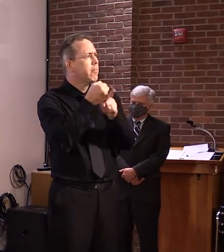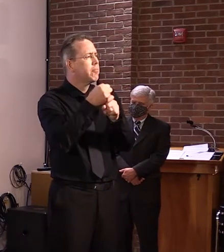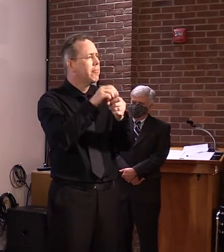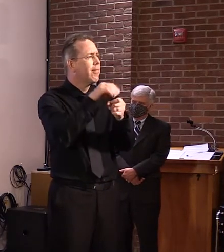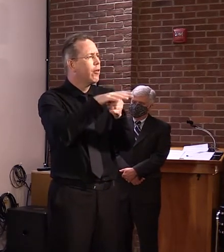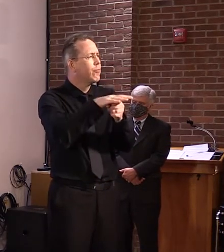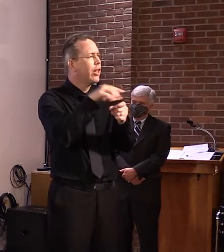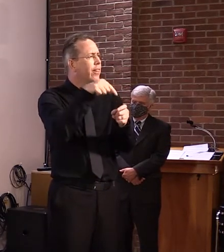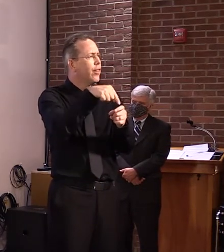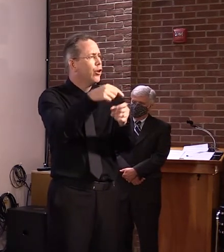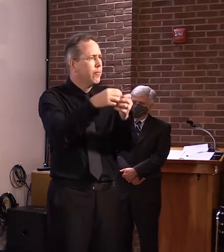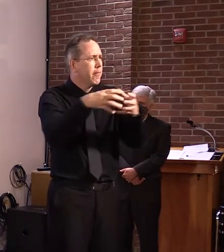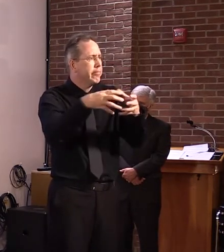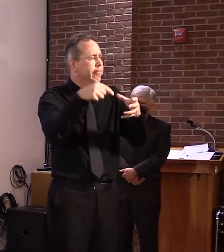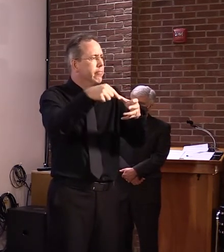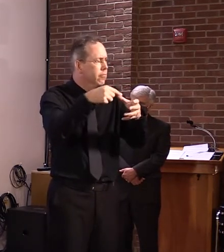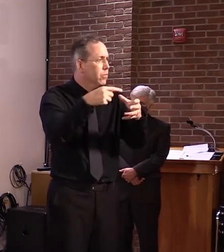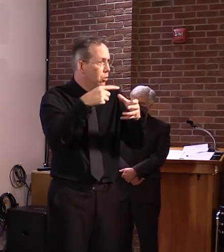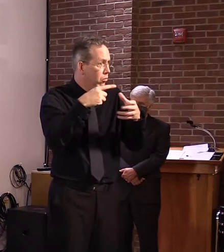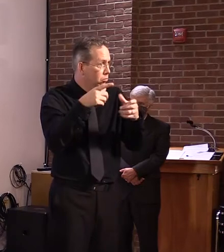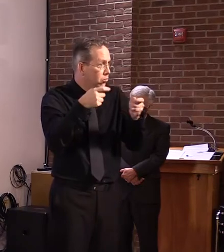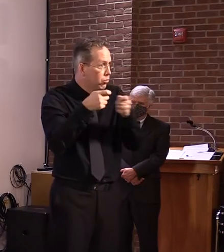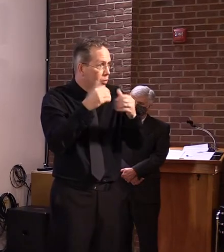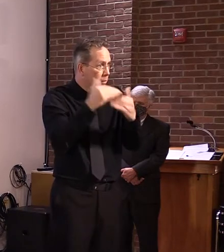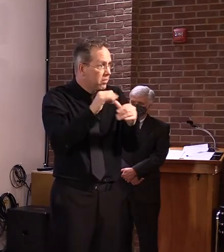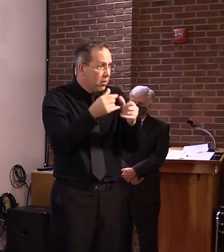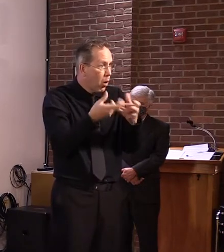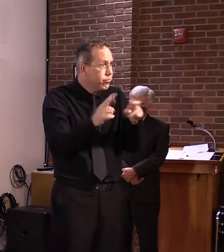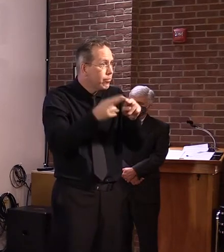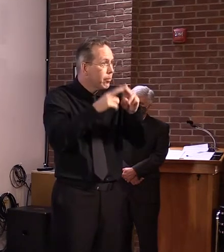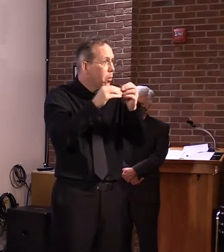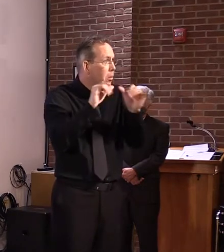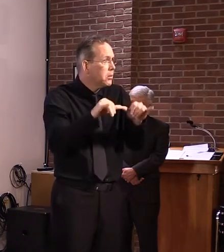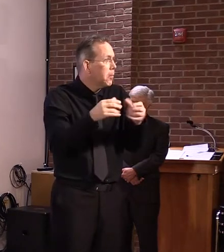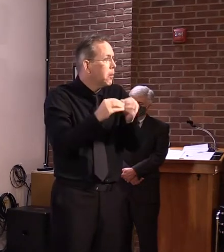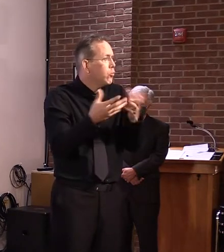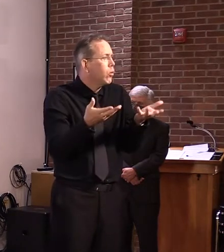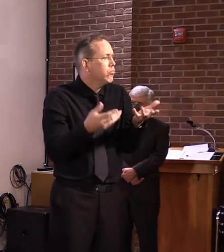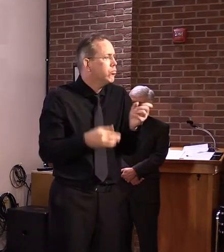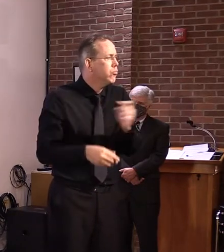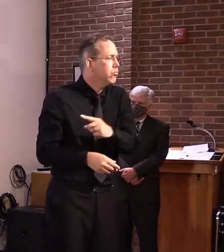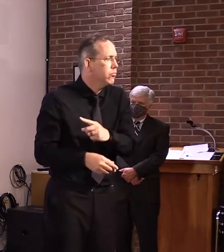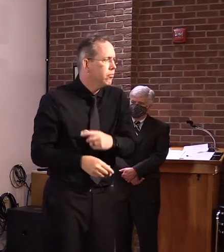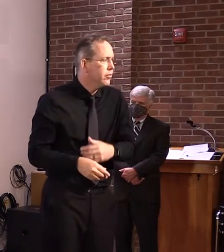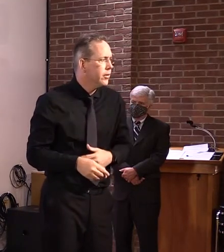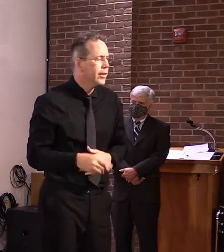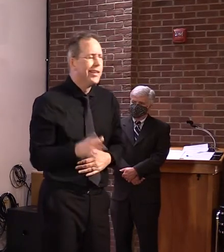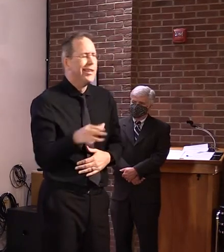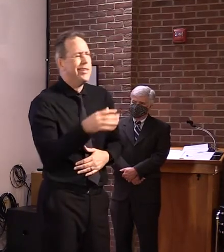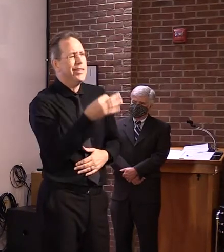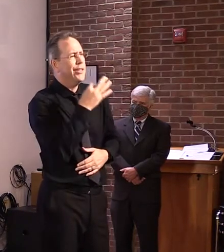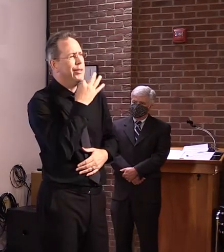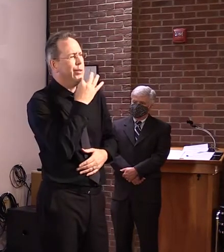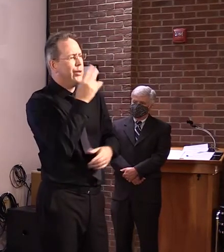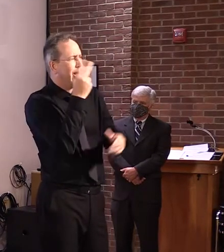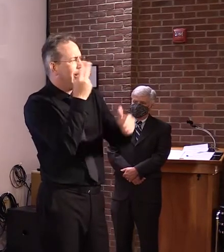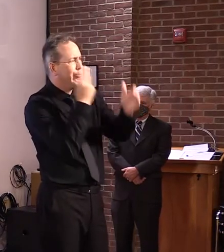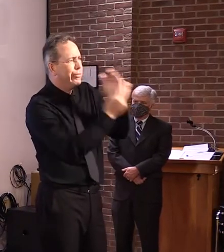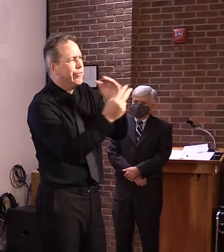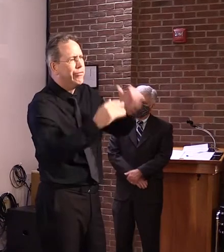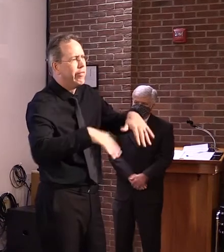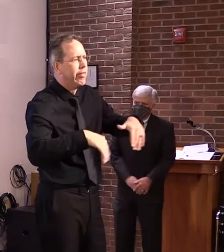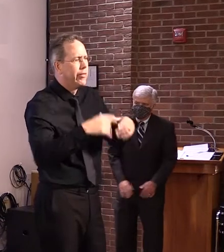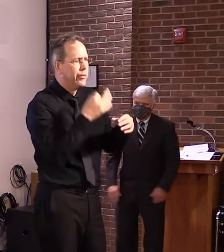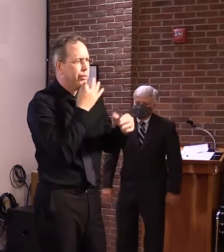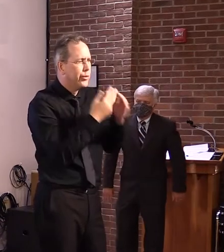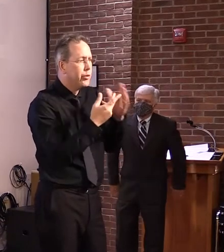It's way too early in the experience to actually say that. But all indications are it's not growing by leaps and